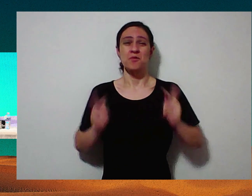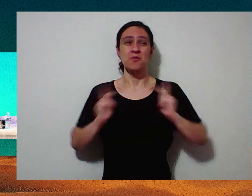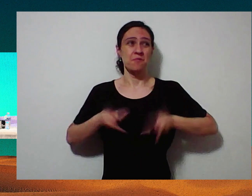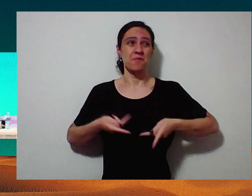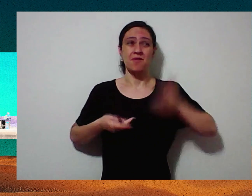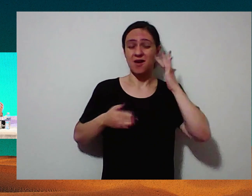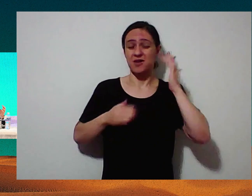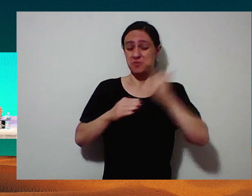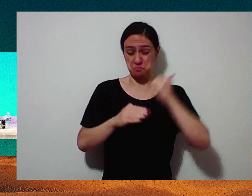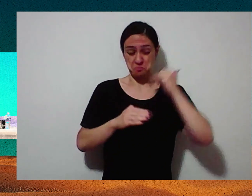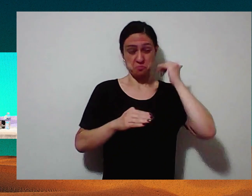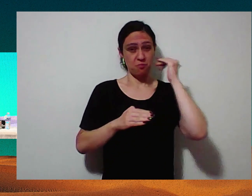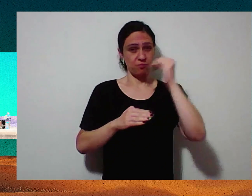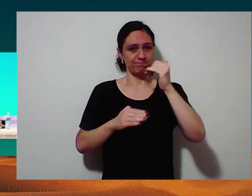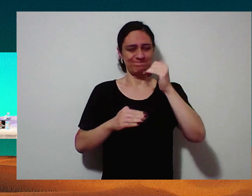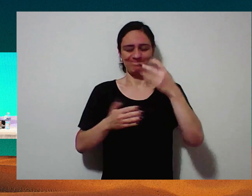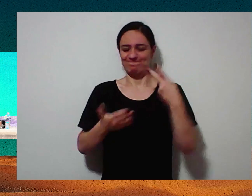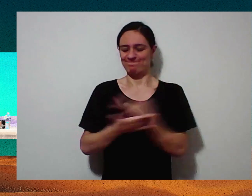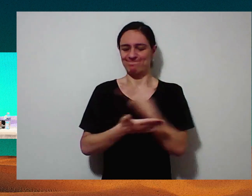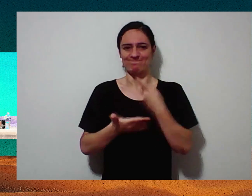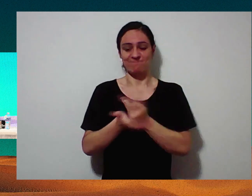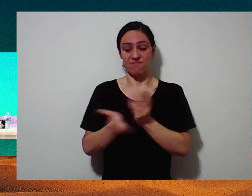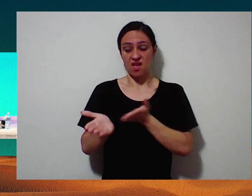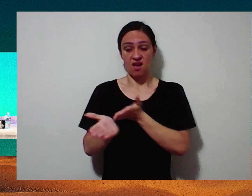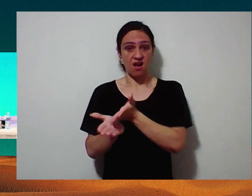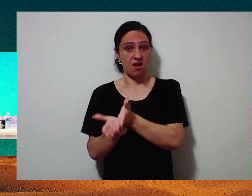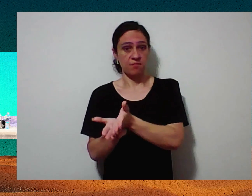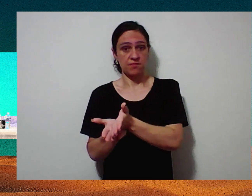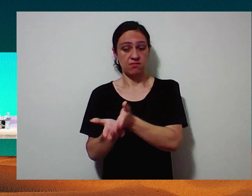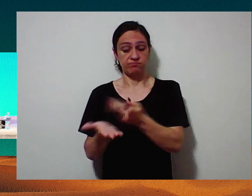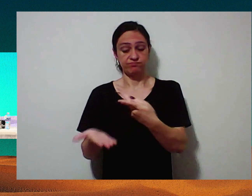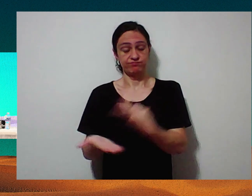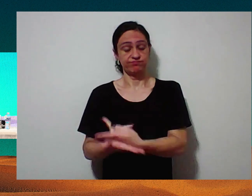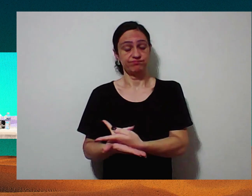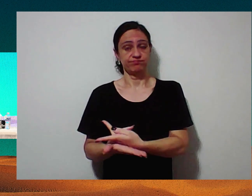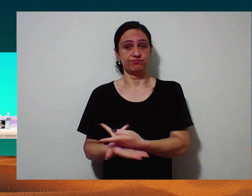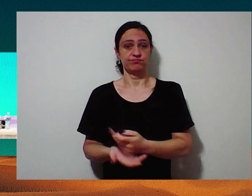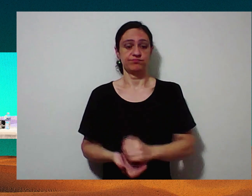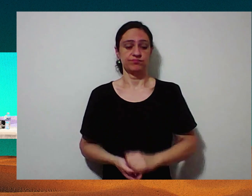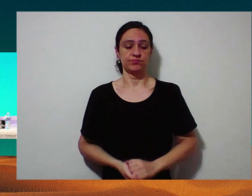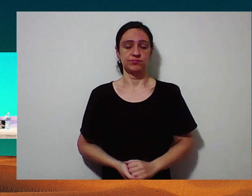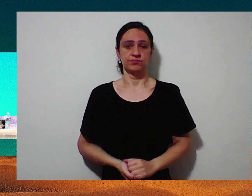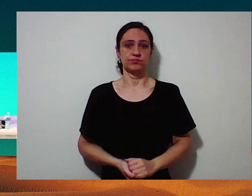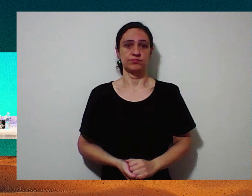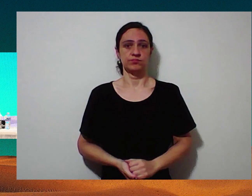capable, he's on the wrong path. Salmo 2. Psalms 2.